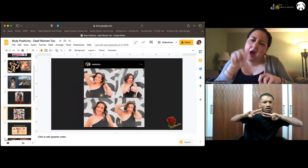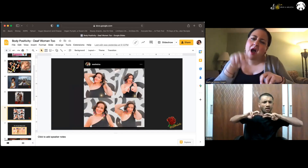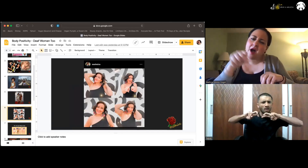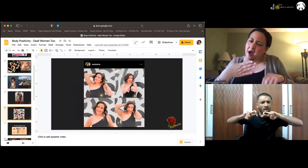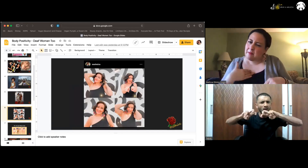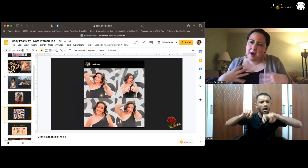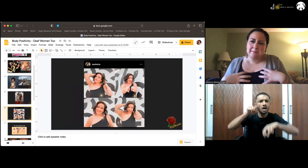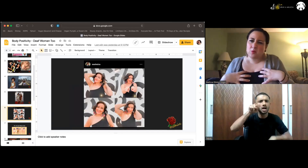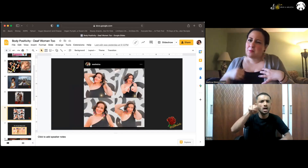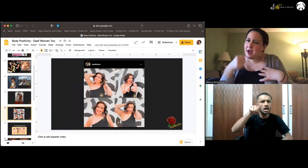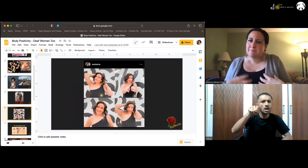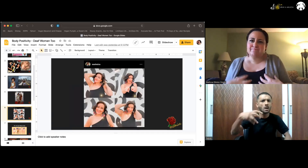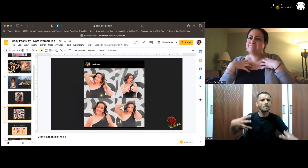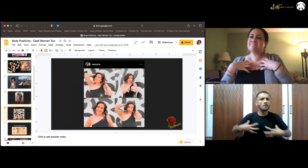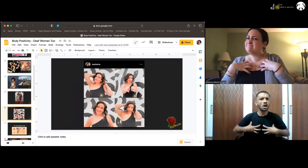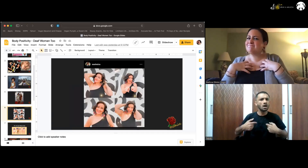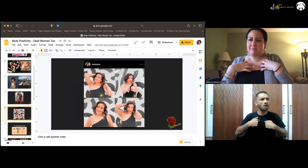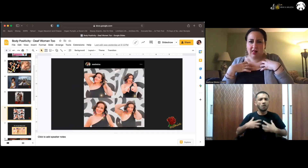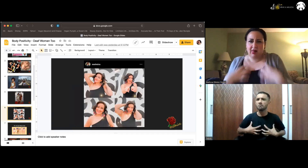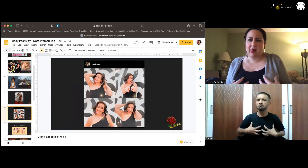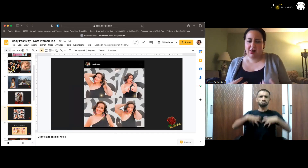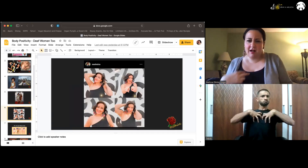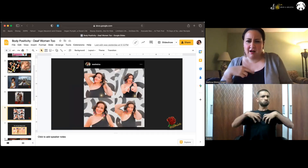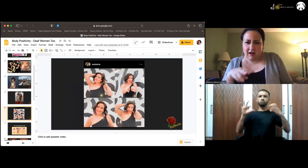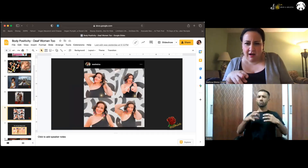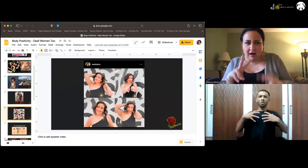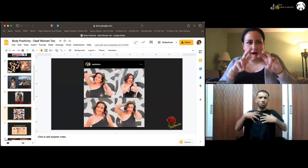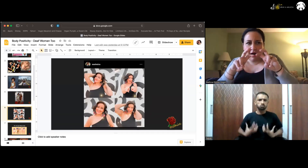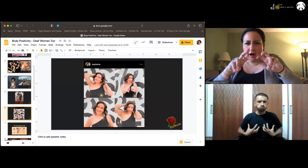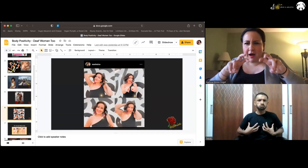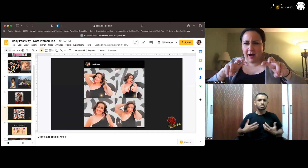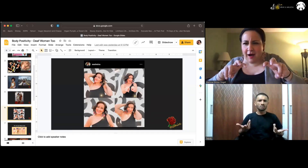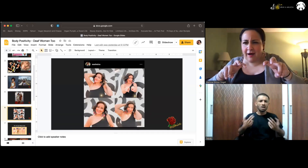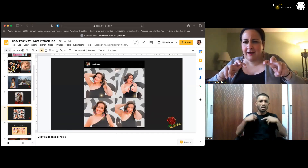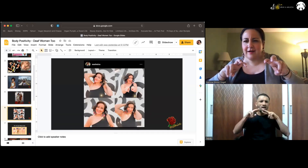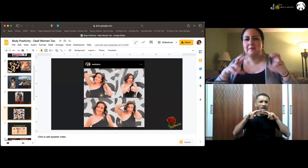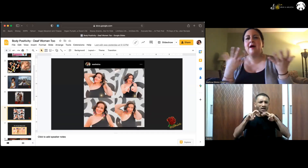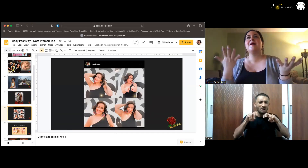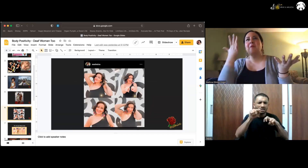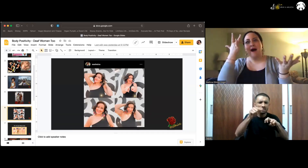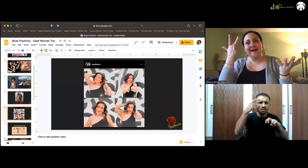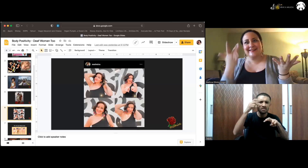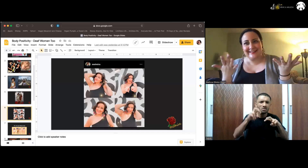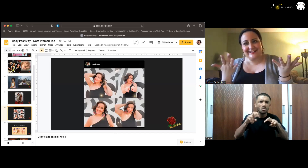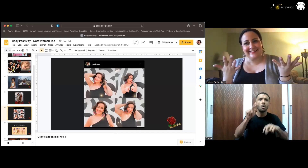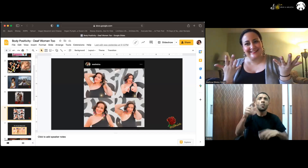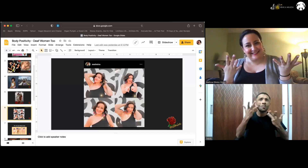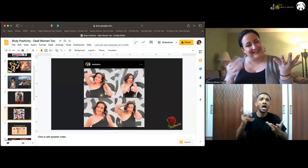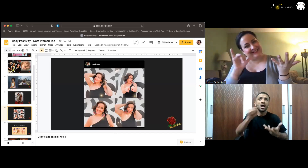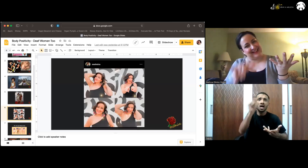there? How those people are really looking into my problems? That's me.